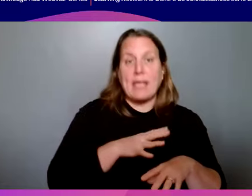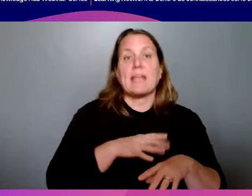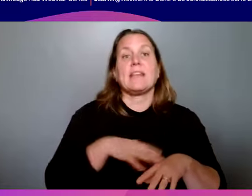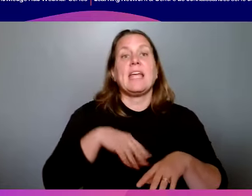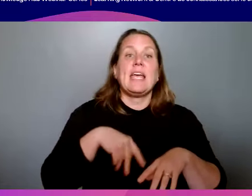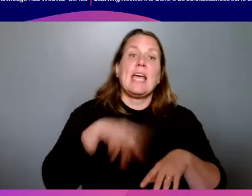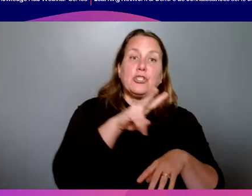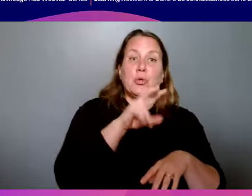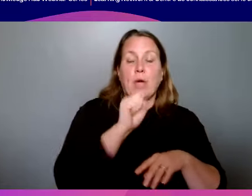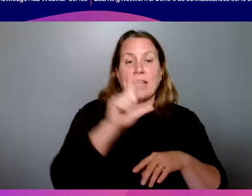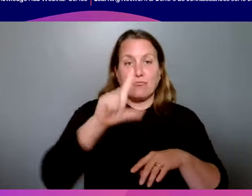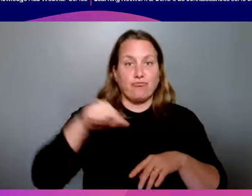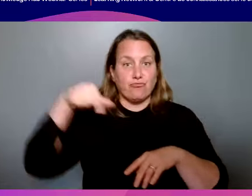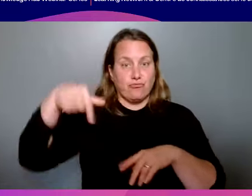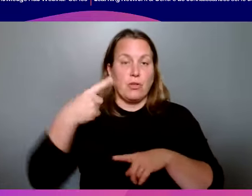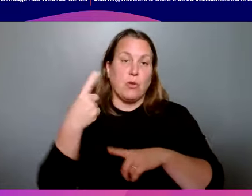2SLGBTQIA+ peoples.